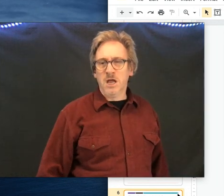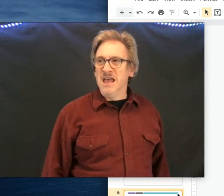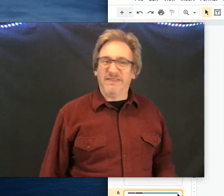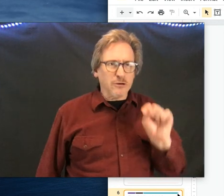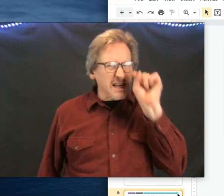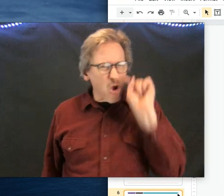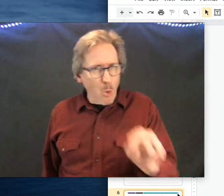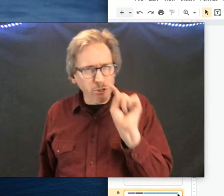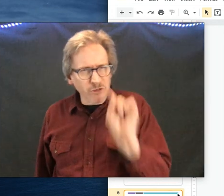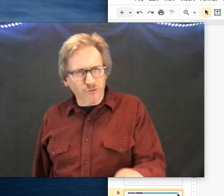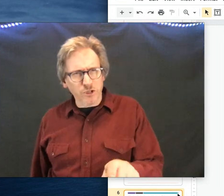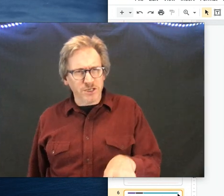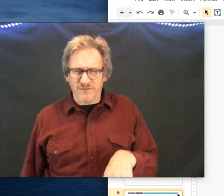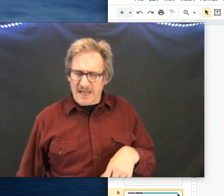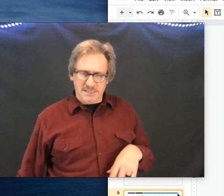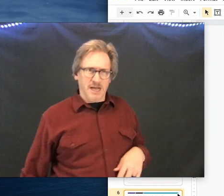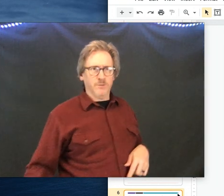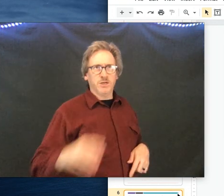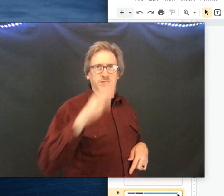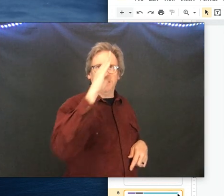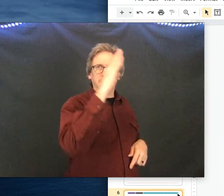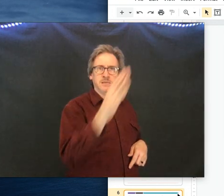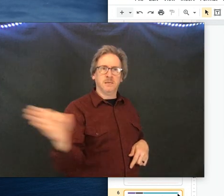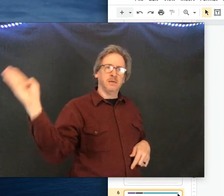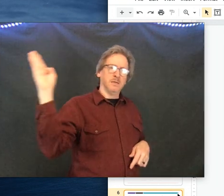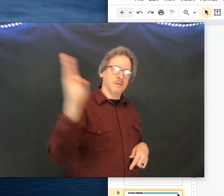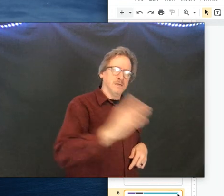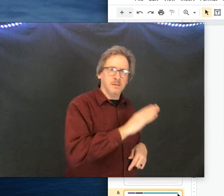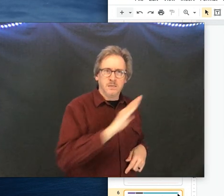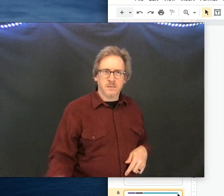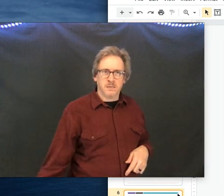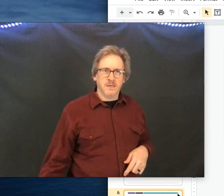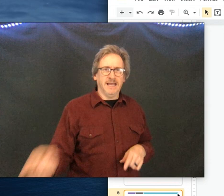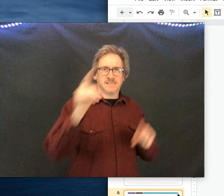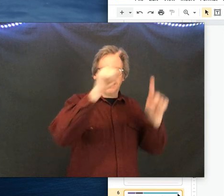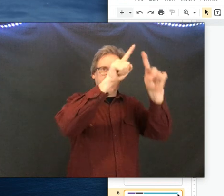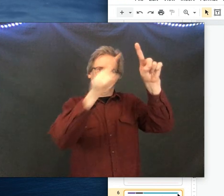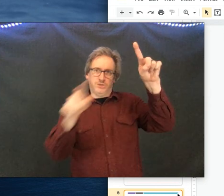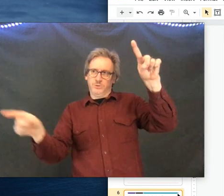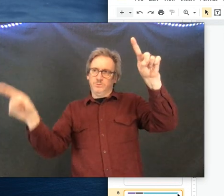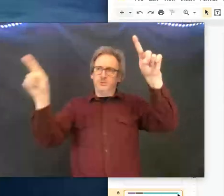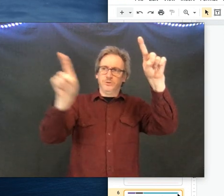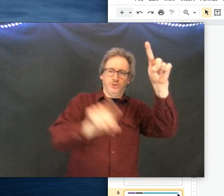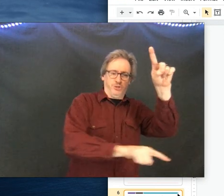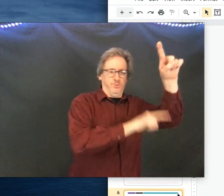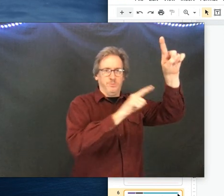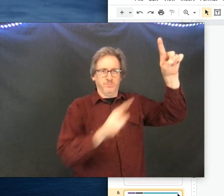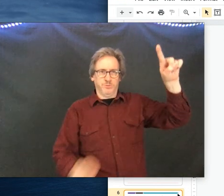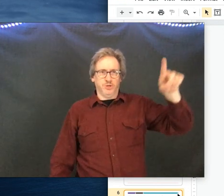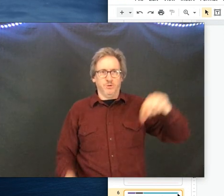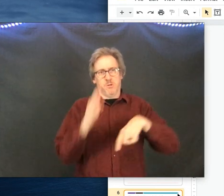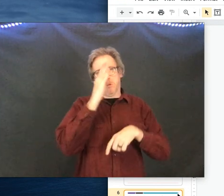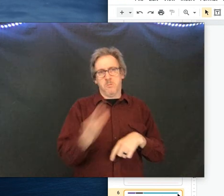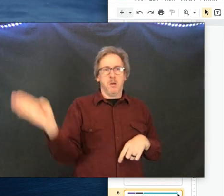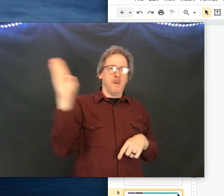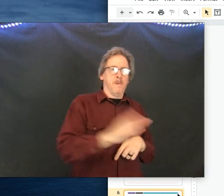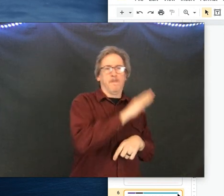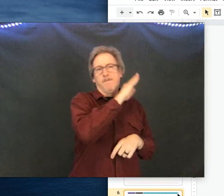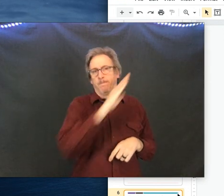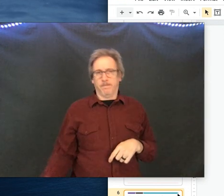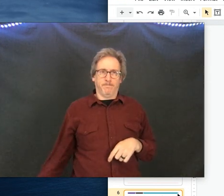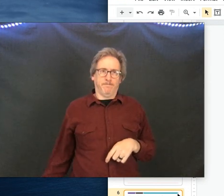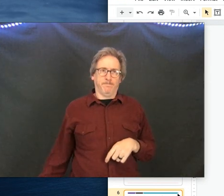Never. There's an older version of that sign, which is it's like zoom, zoom, zoom.